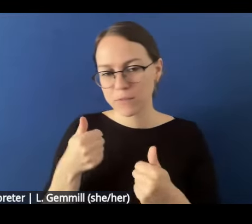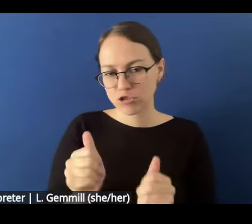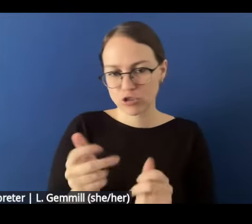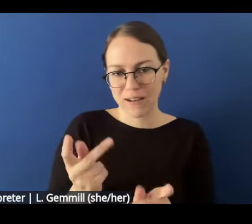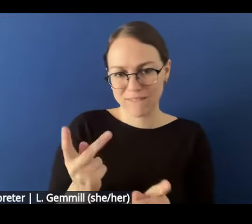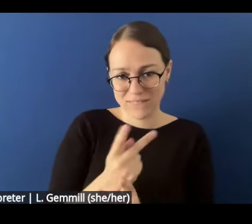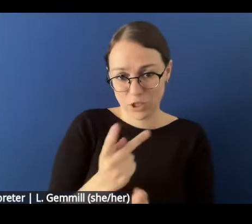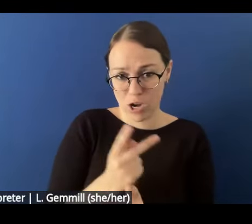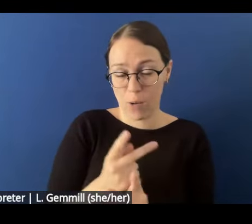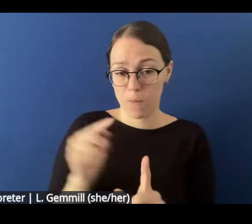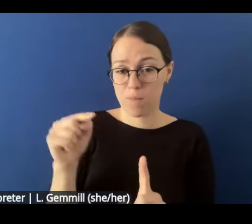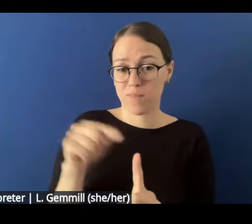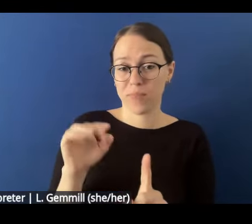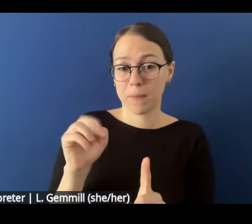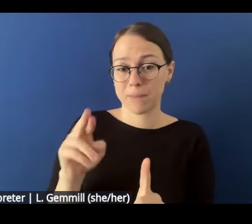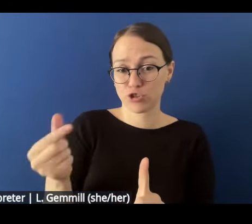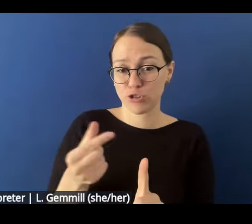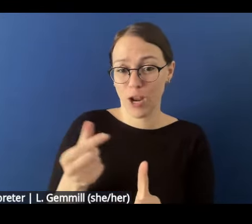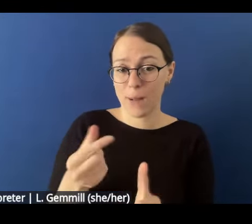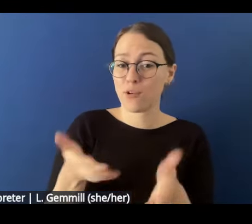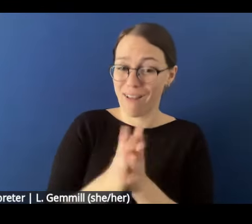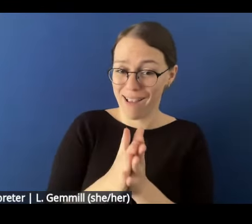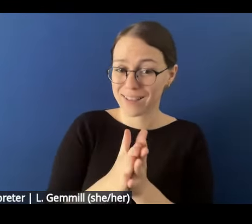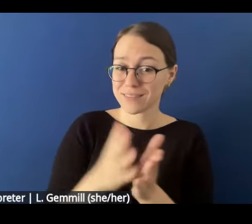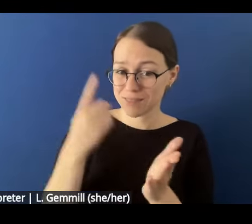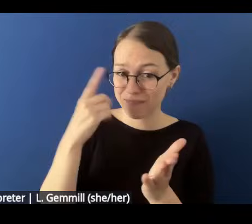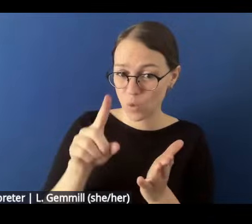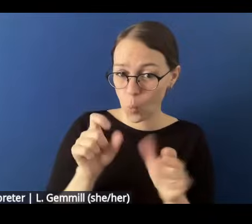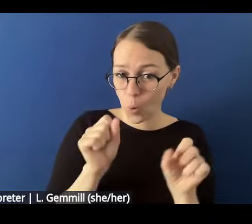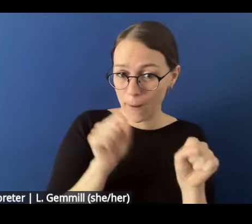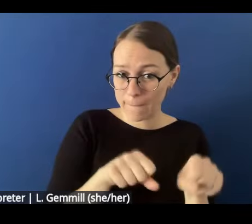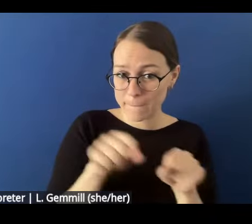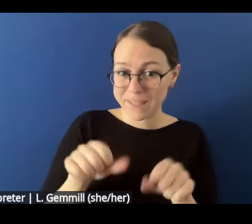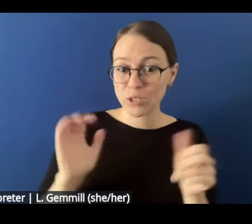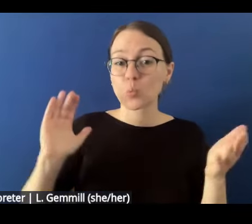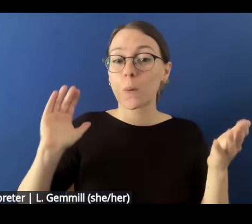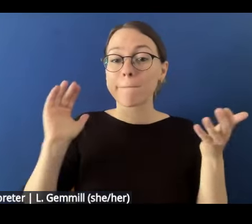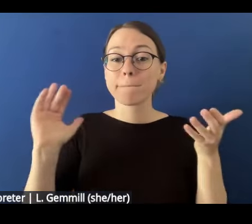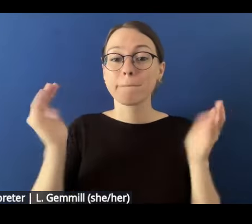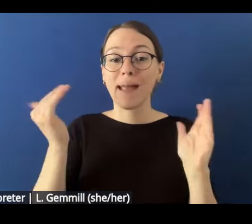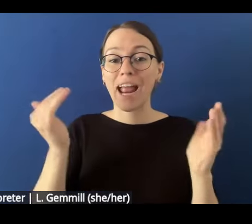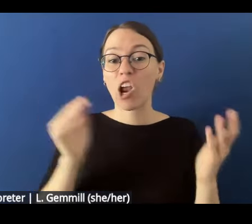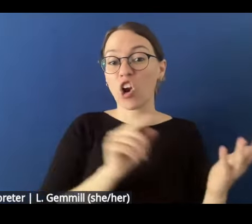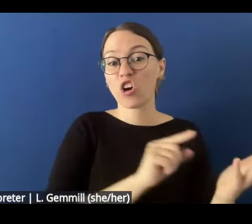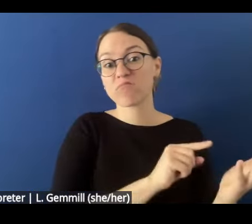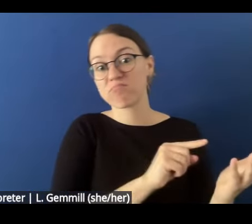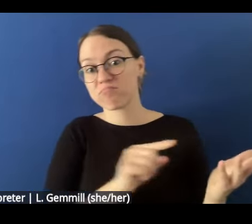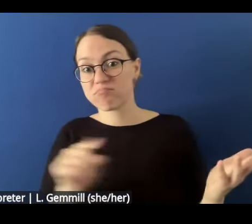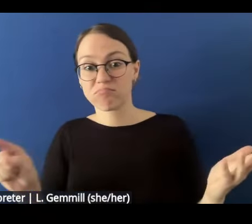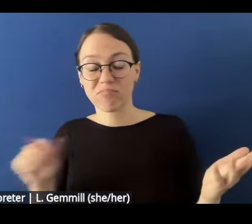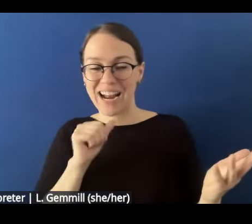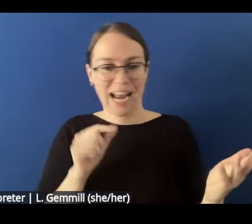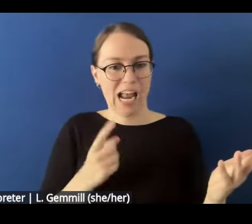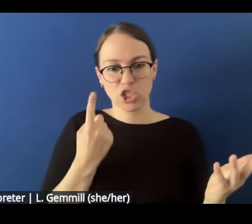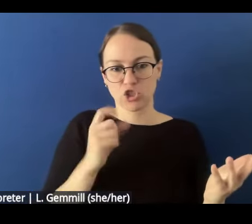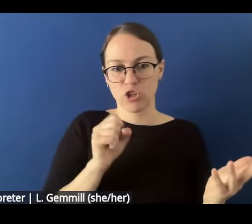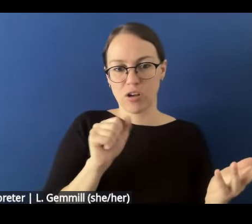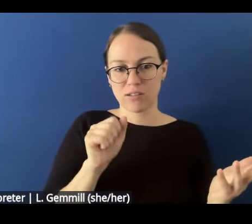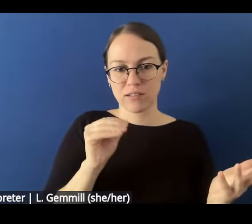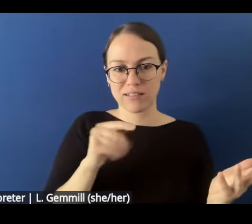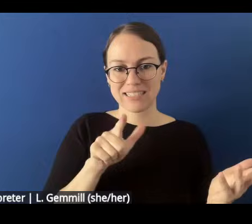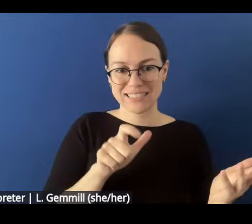is the ability to compare across not just the sample, but across the